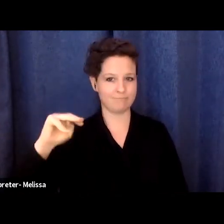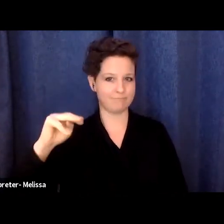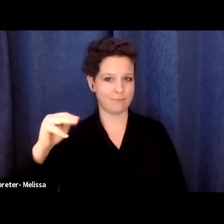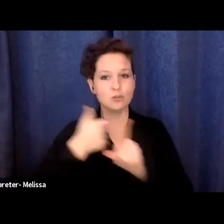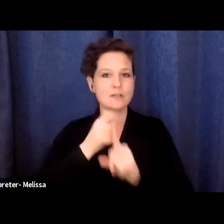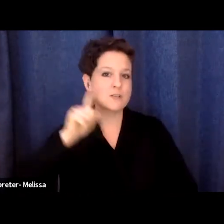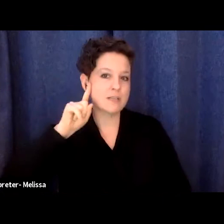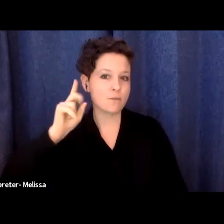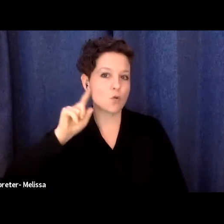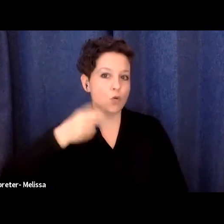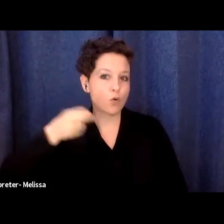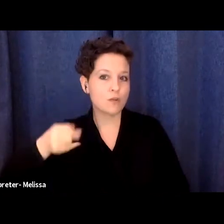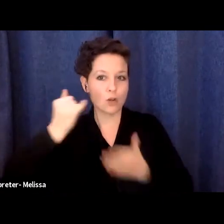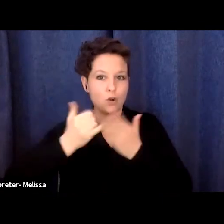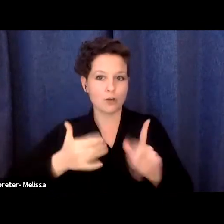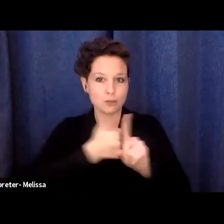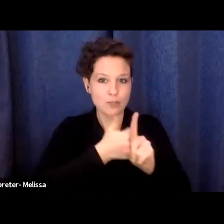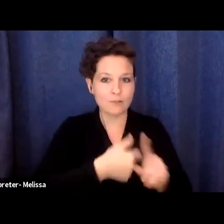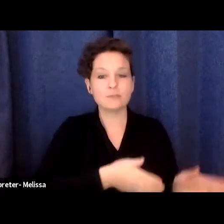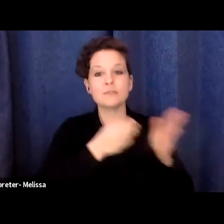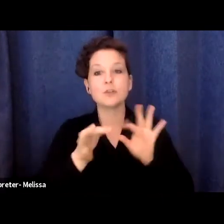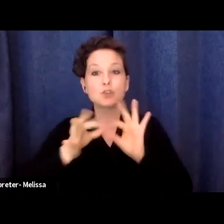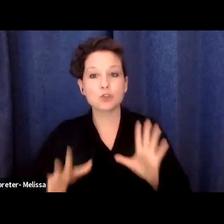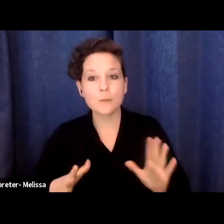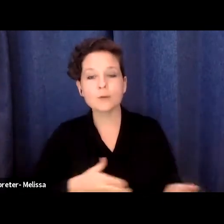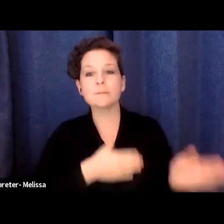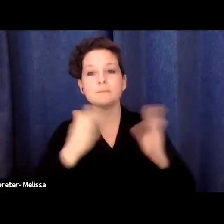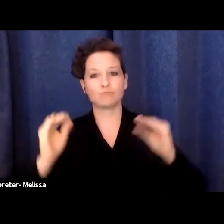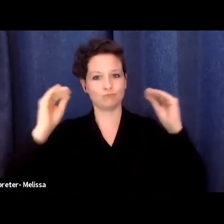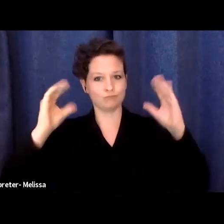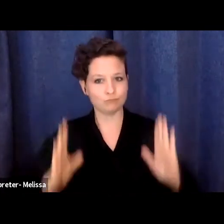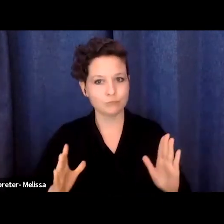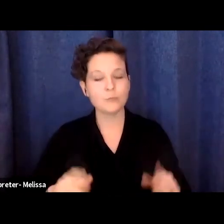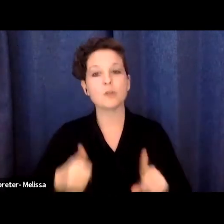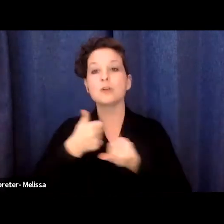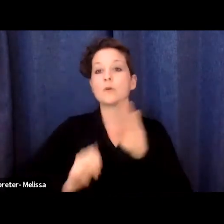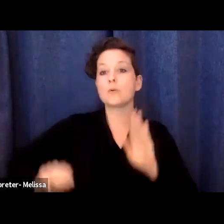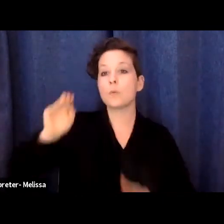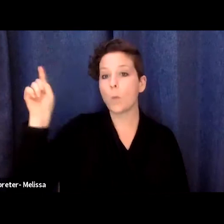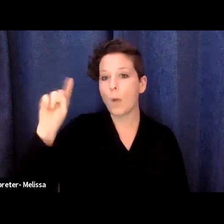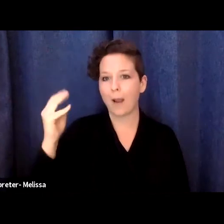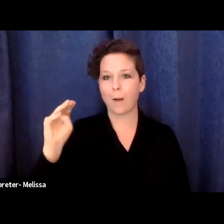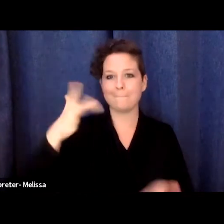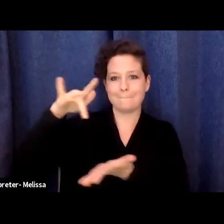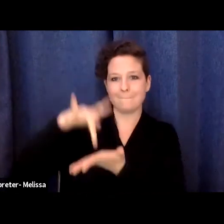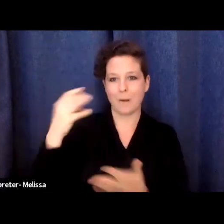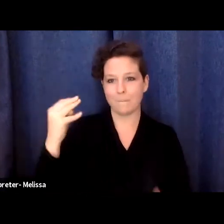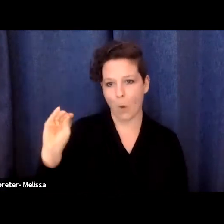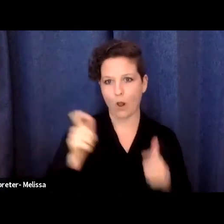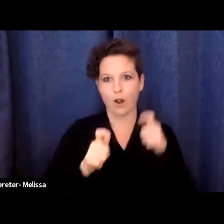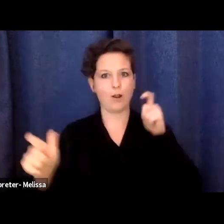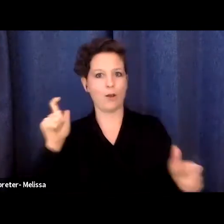hearing artist, interpreter, and educator. She grew up in mid-Missouri in a large college town.